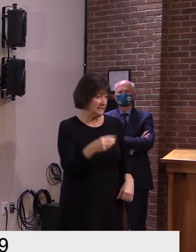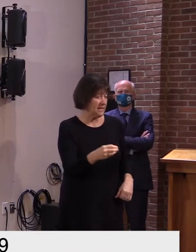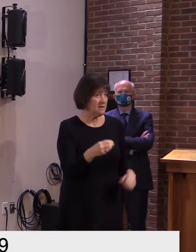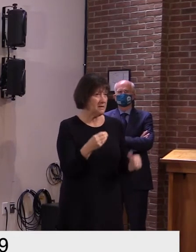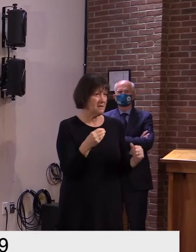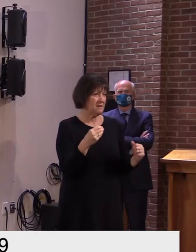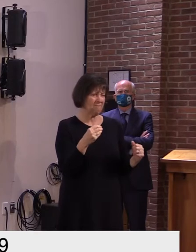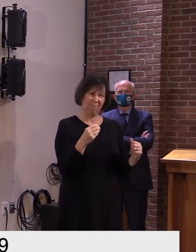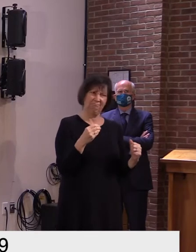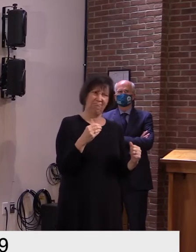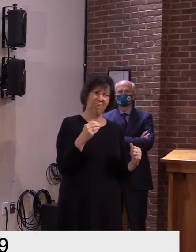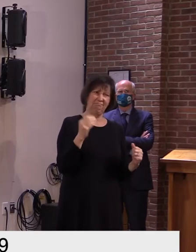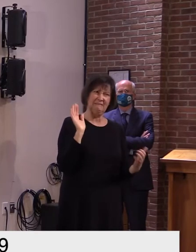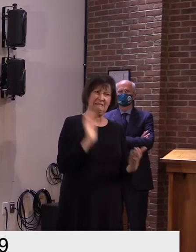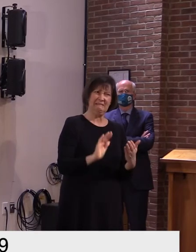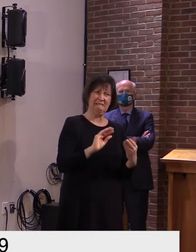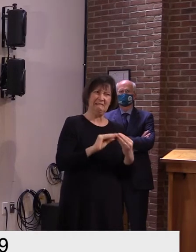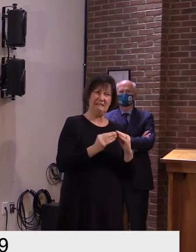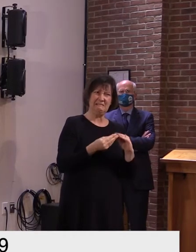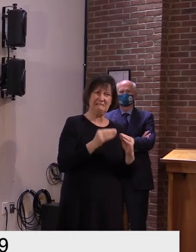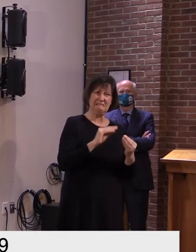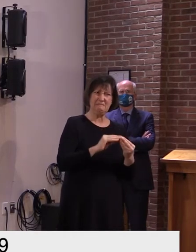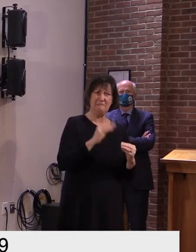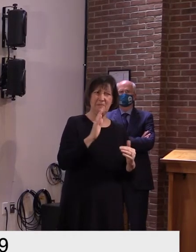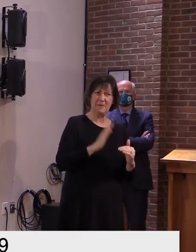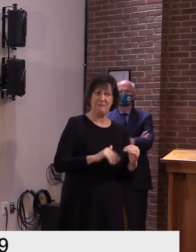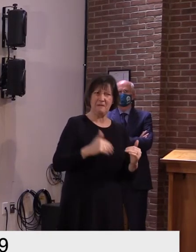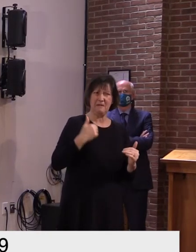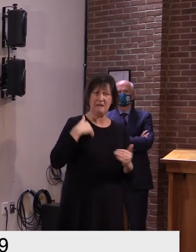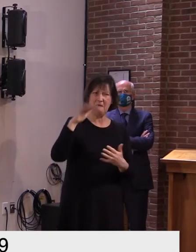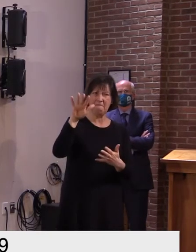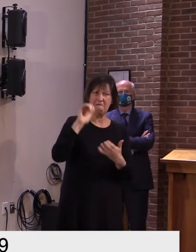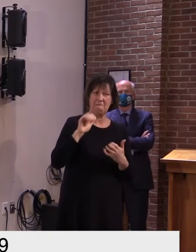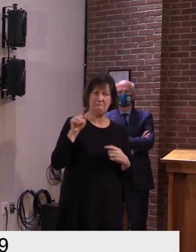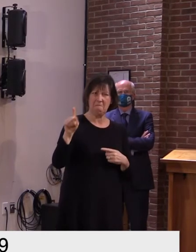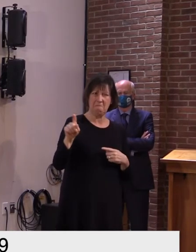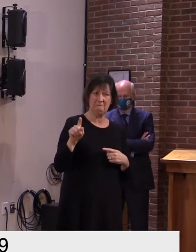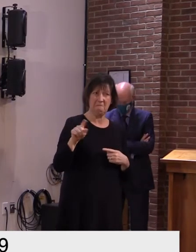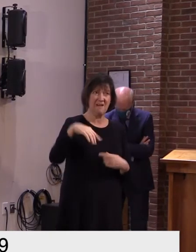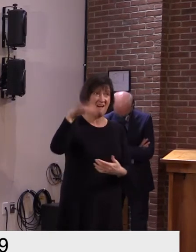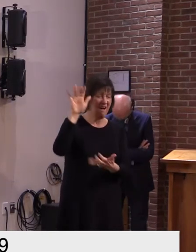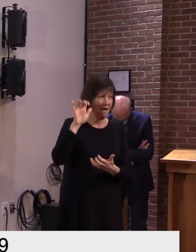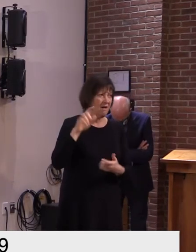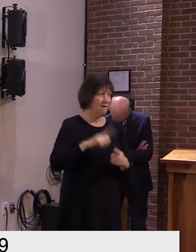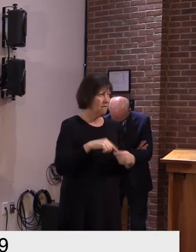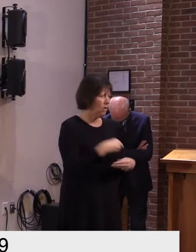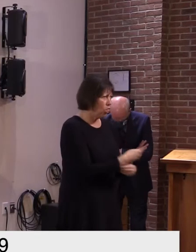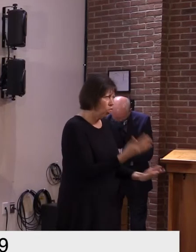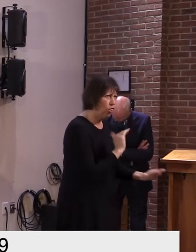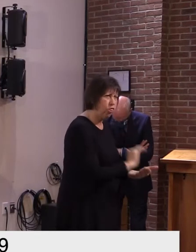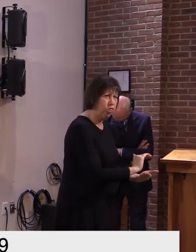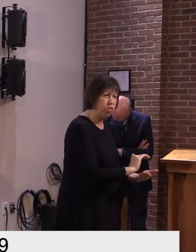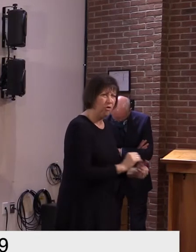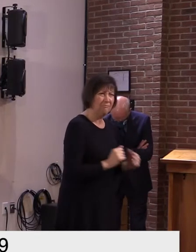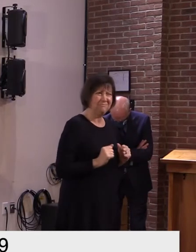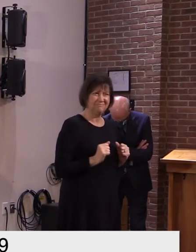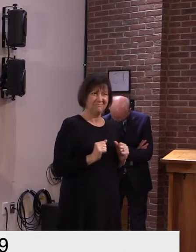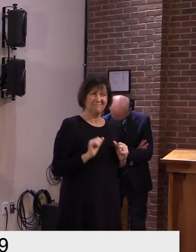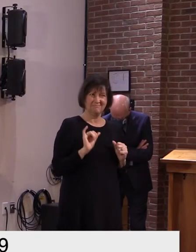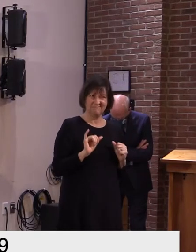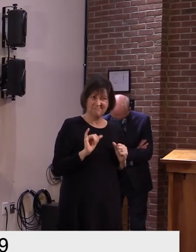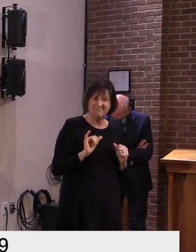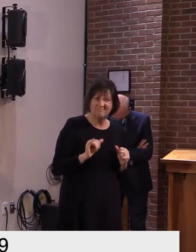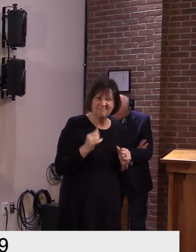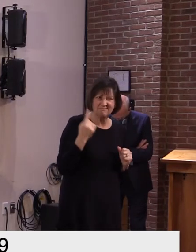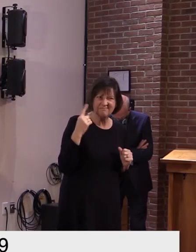many fewer people than we got doses last week, and I'm wondering why that is. Is that something that will sort of pick up this